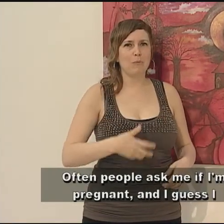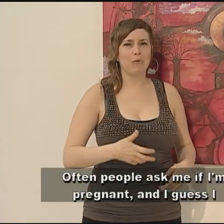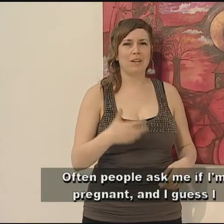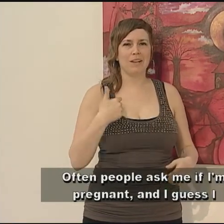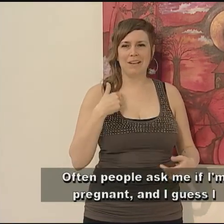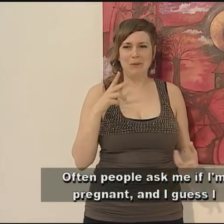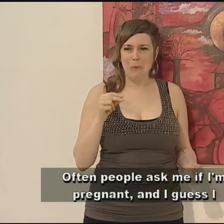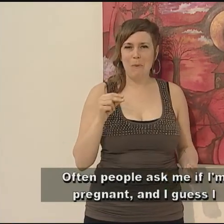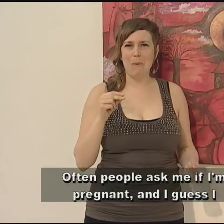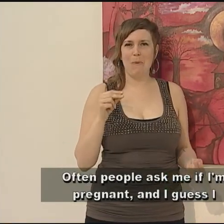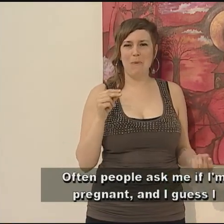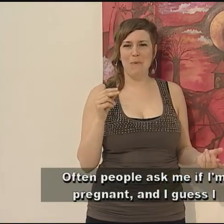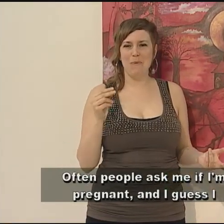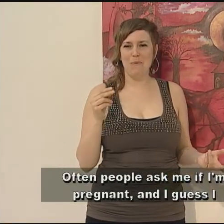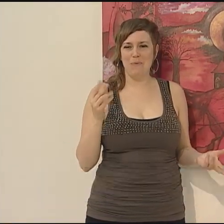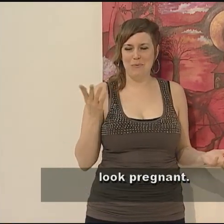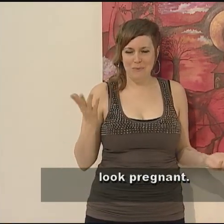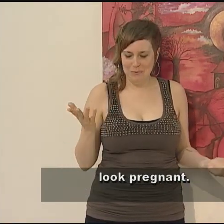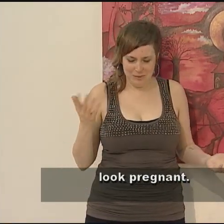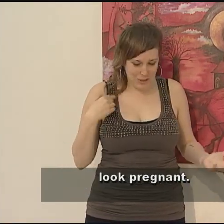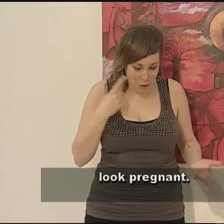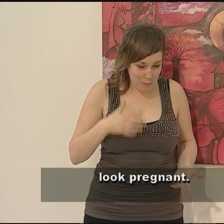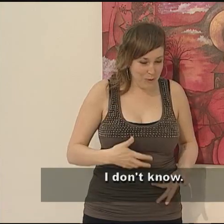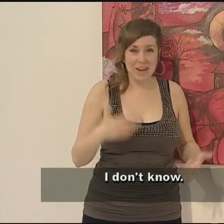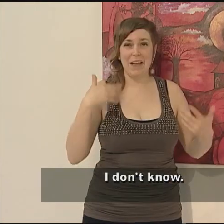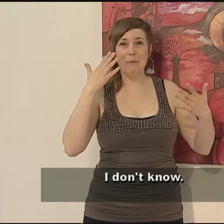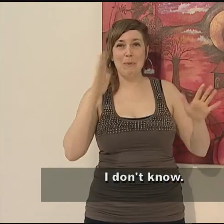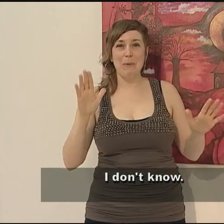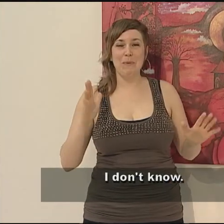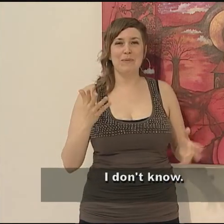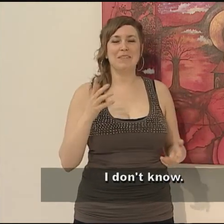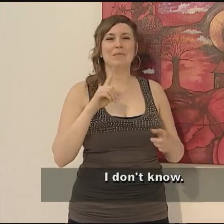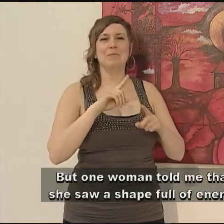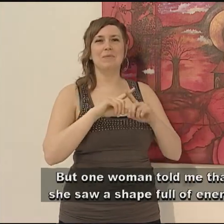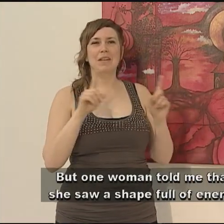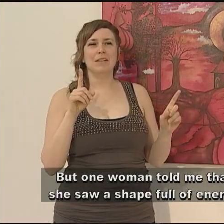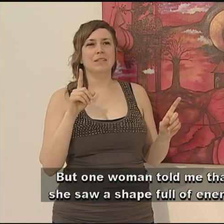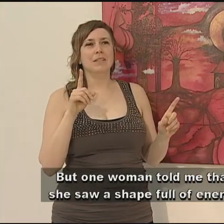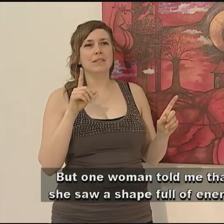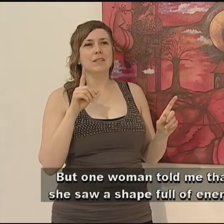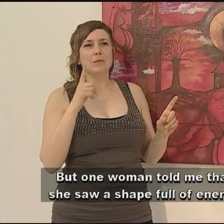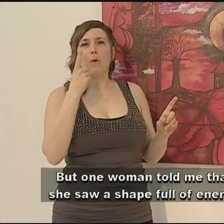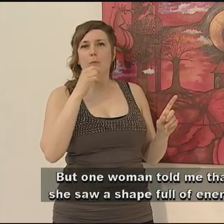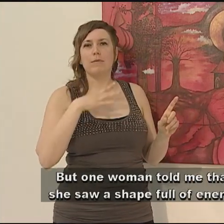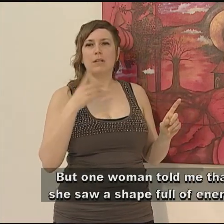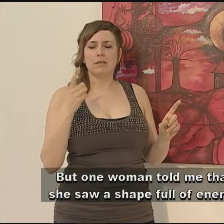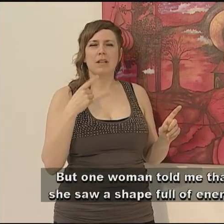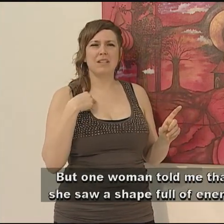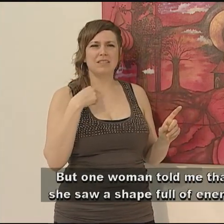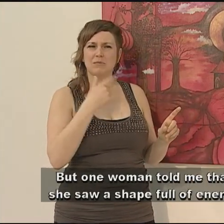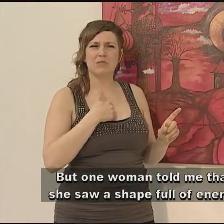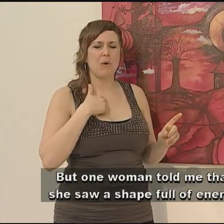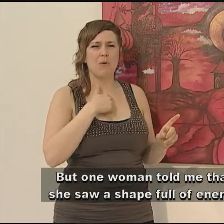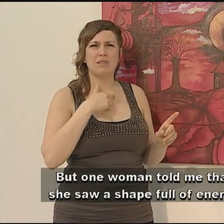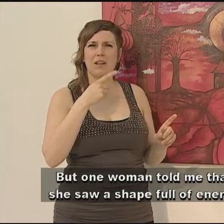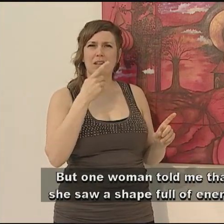life. Often people ask me if I'm pregnant, and I guess I look pregnant? I don't know. But one woman told me that she saw a